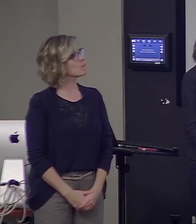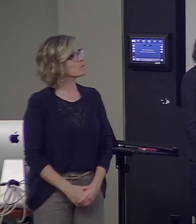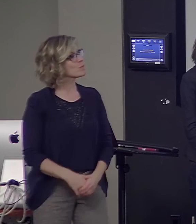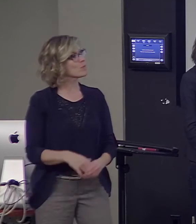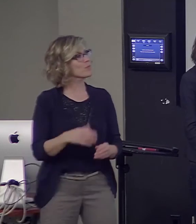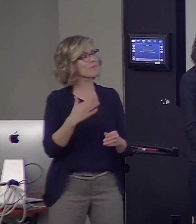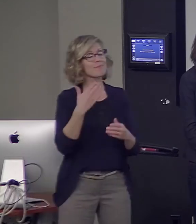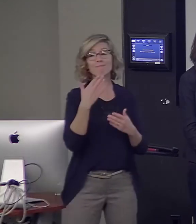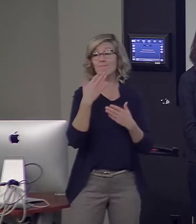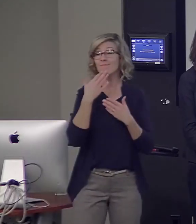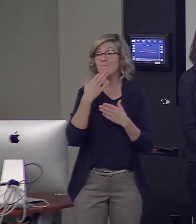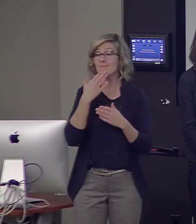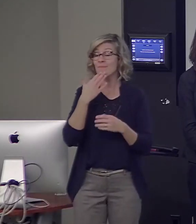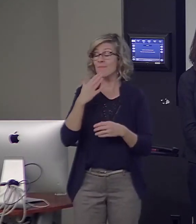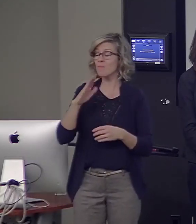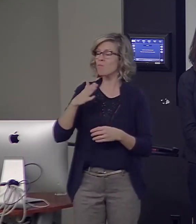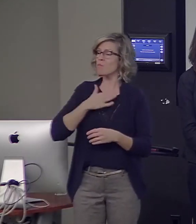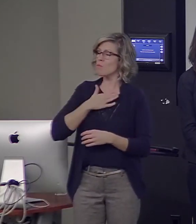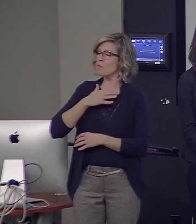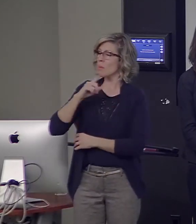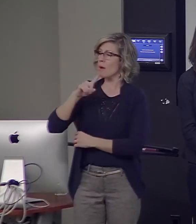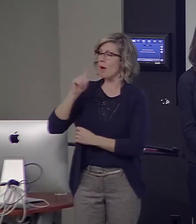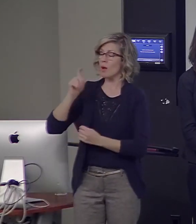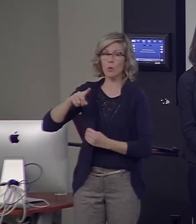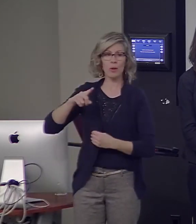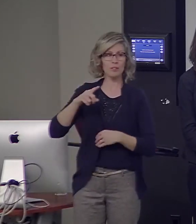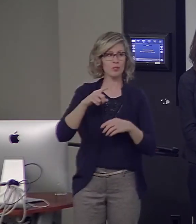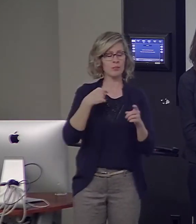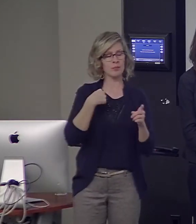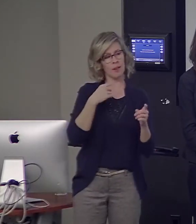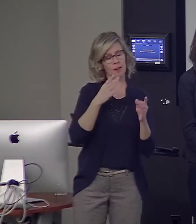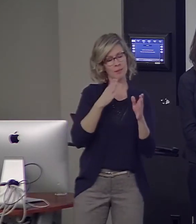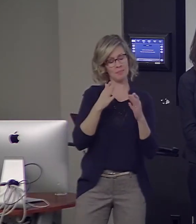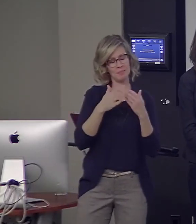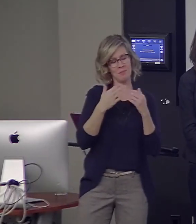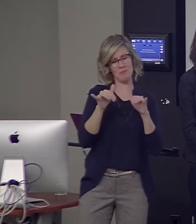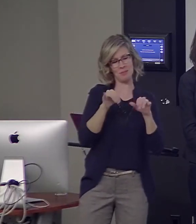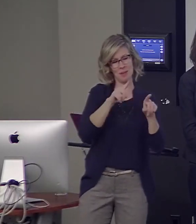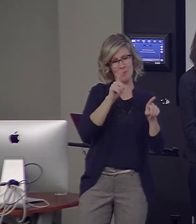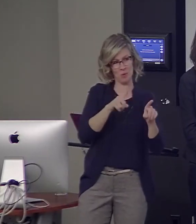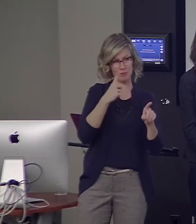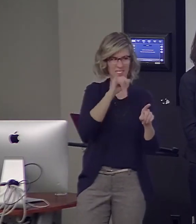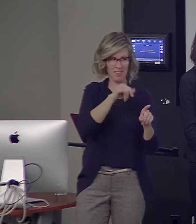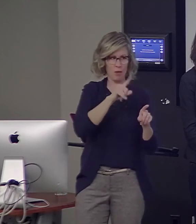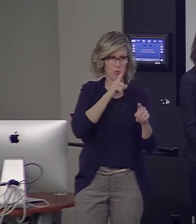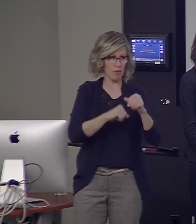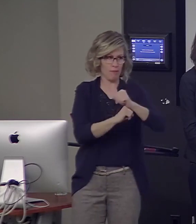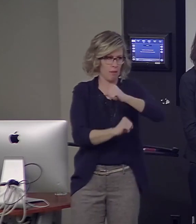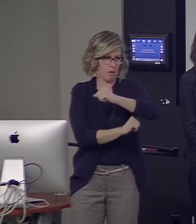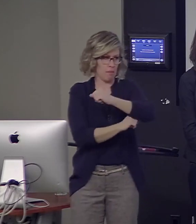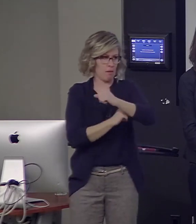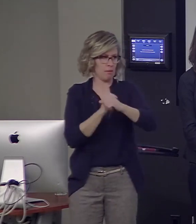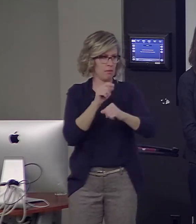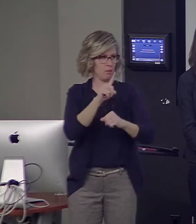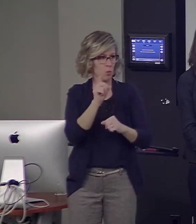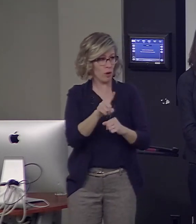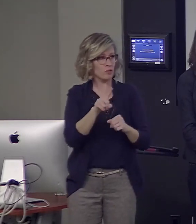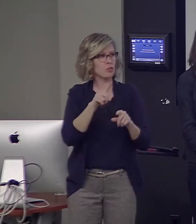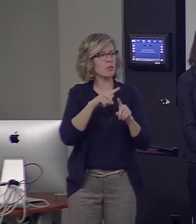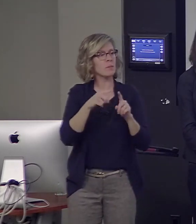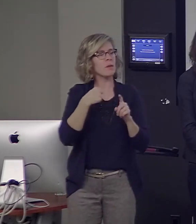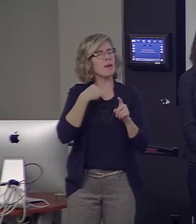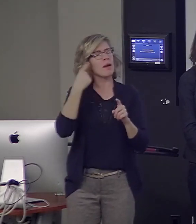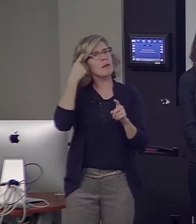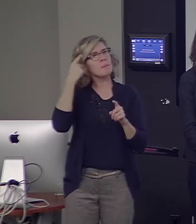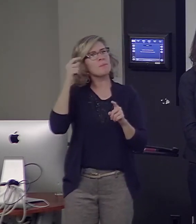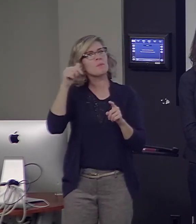Thank you, yes. My question was the same before, because I think that is a fundamental question, but I would say a little related